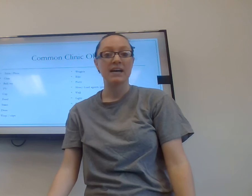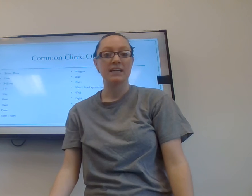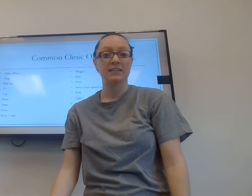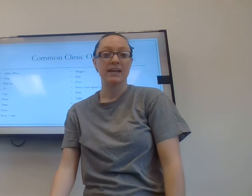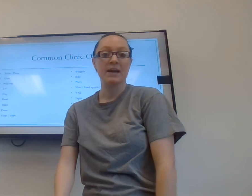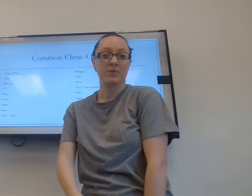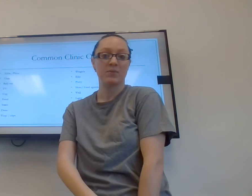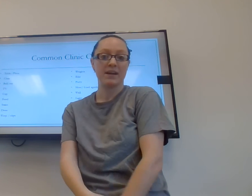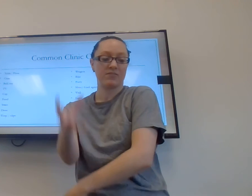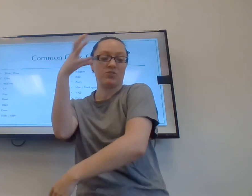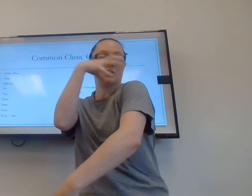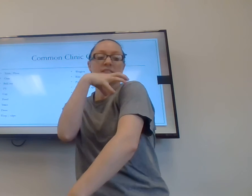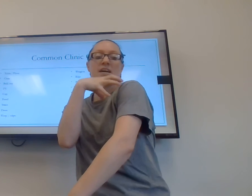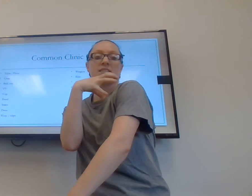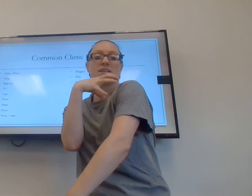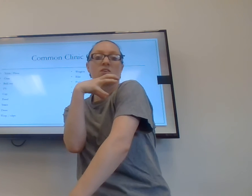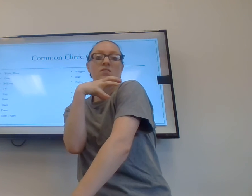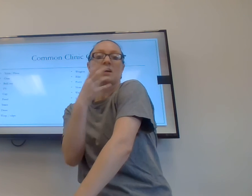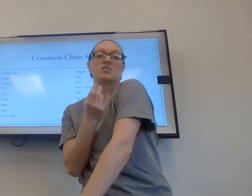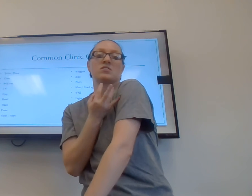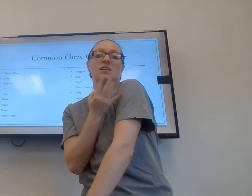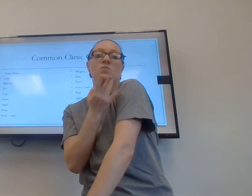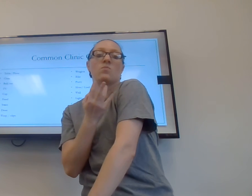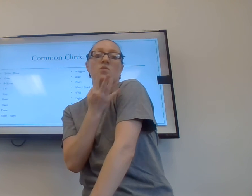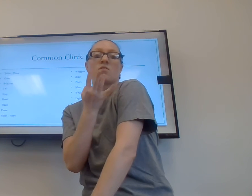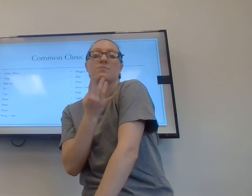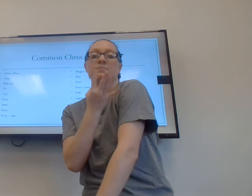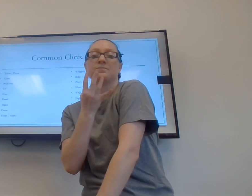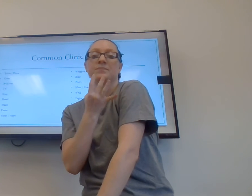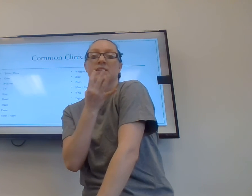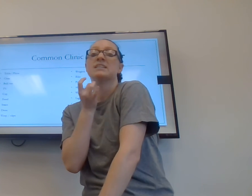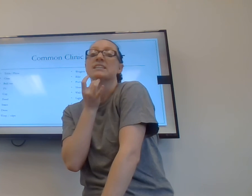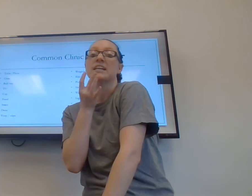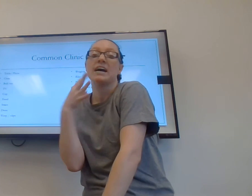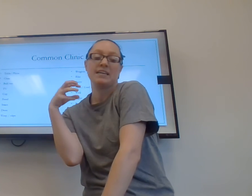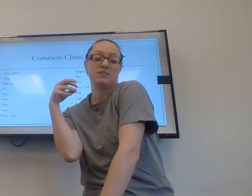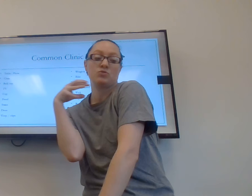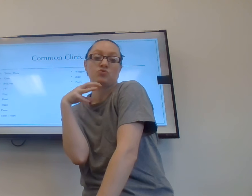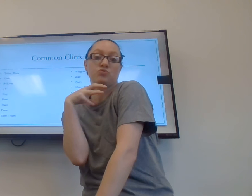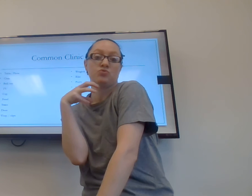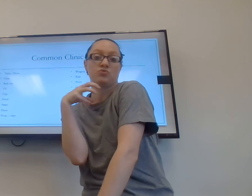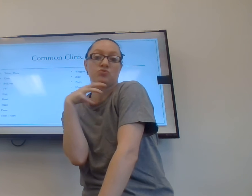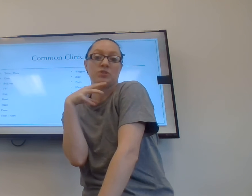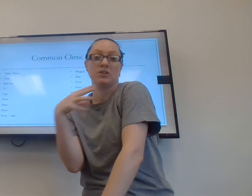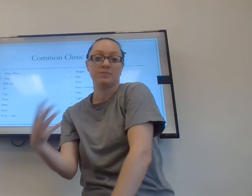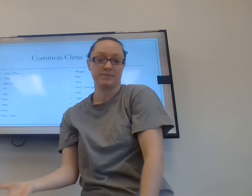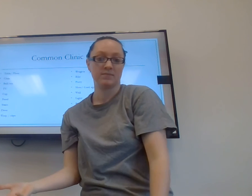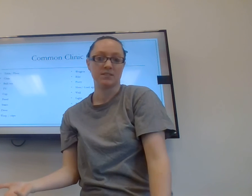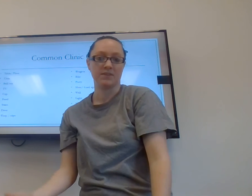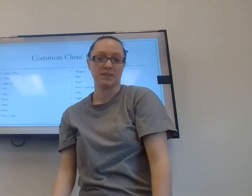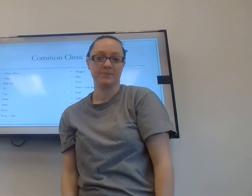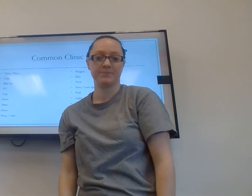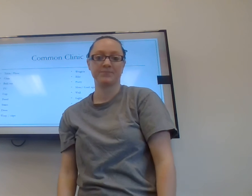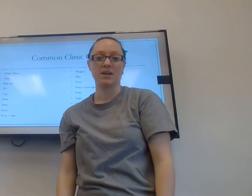light, lamp, or whatever, you're going to say it's going to go there, it's going to get warm, the light, you know, stuff like